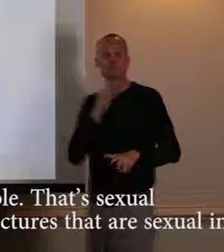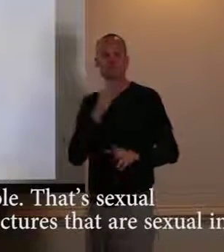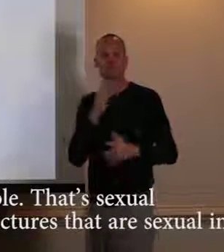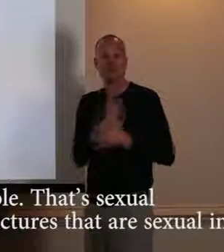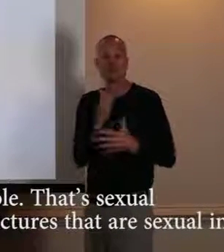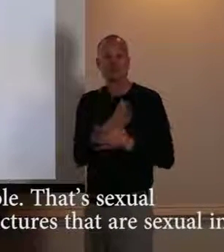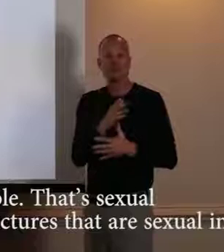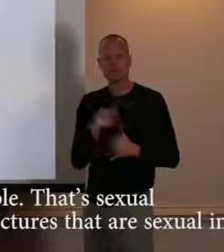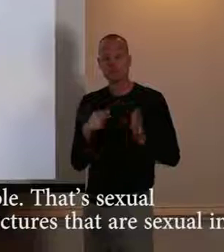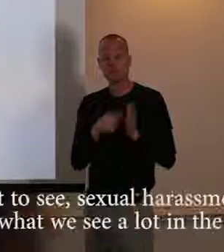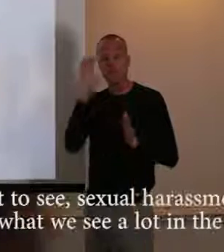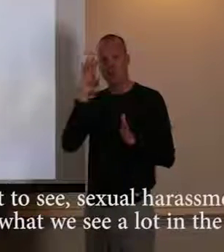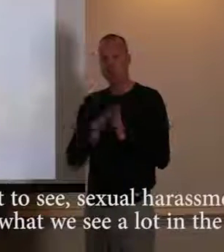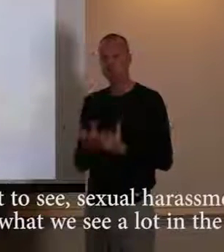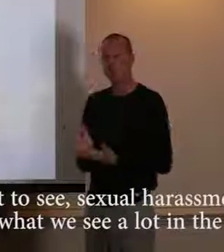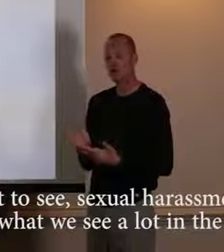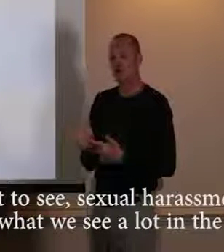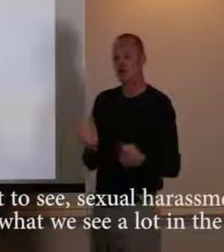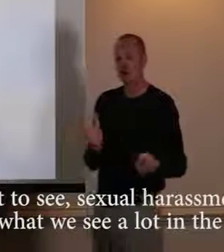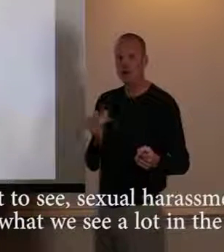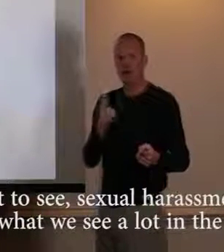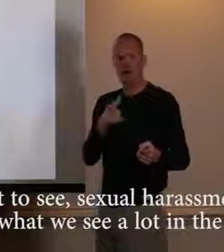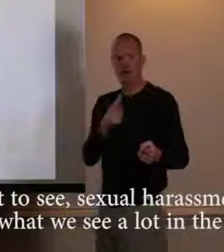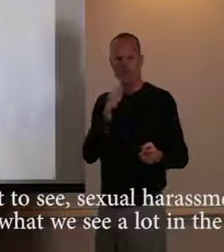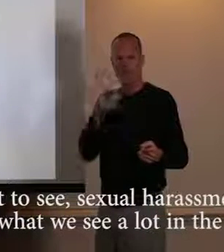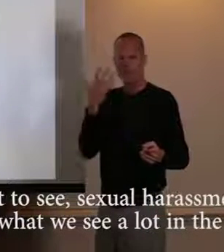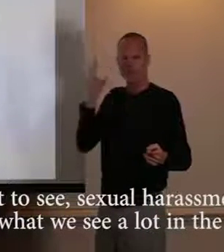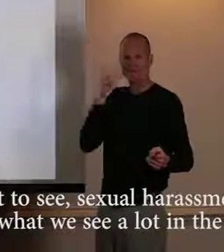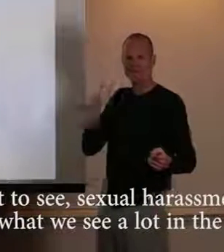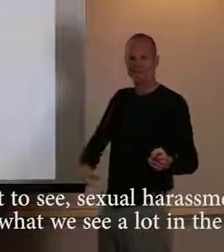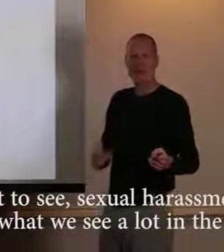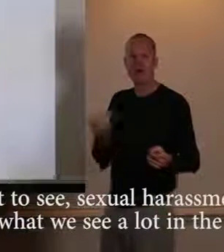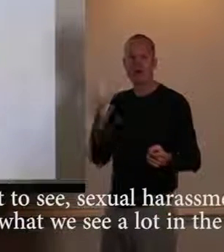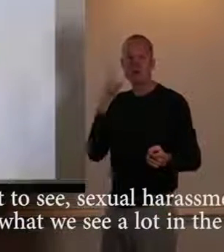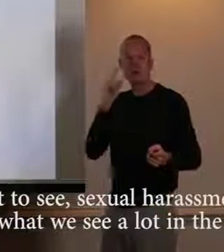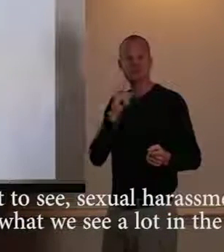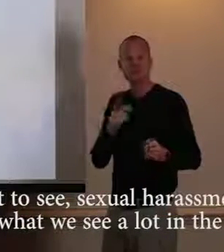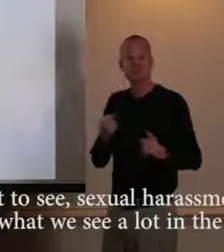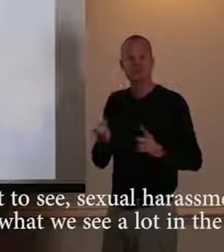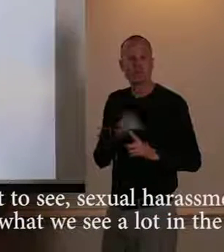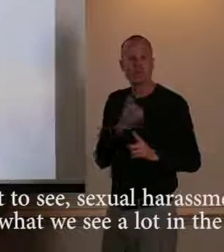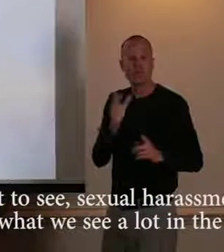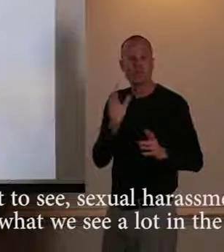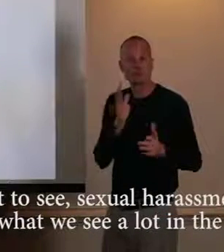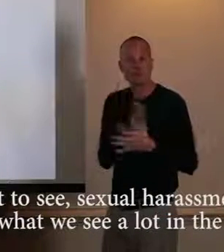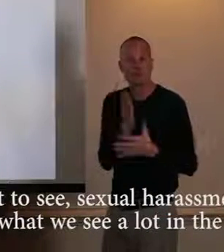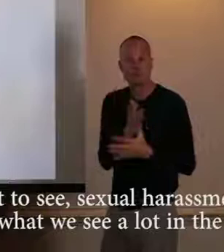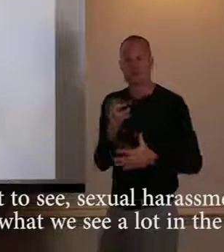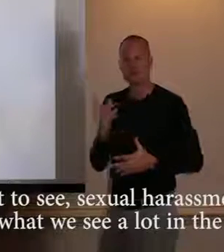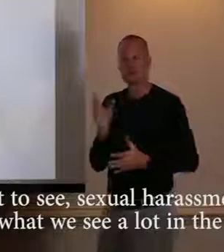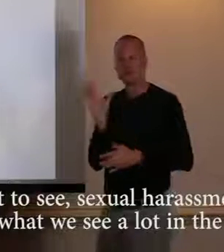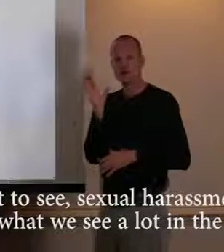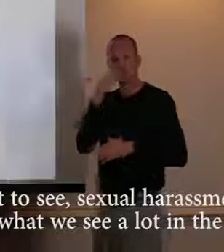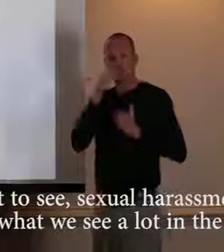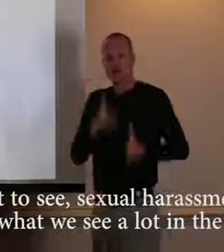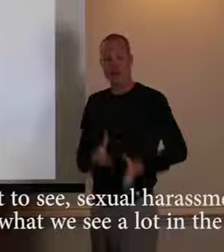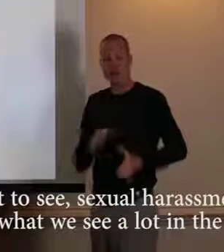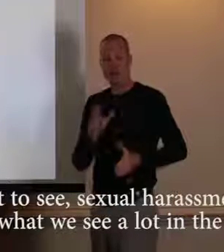that are sexual in nature that they don't want to see, sexual harassment. Stranger rape. That's kind of what we see a lot on, in